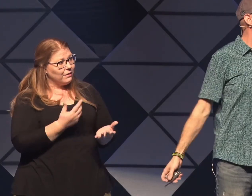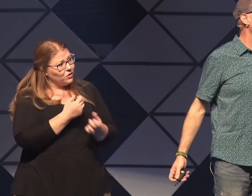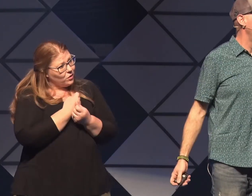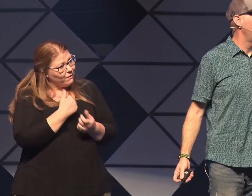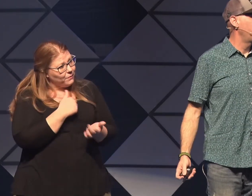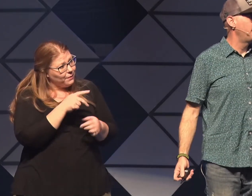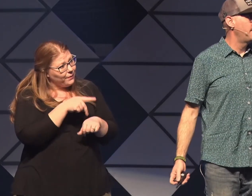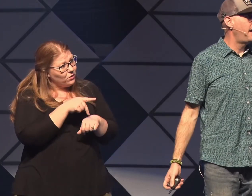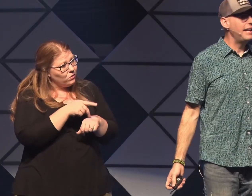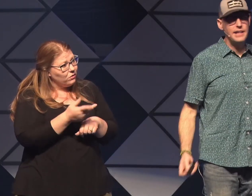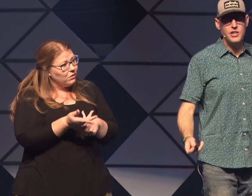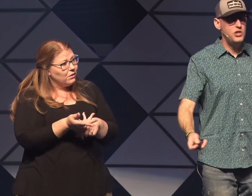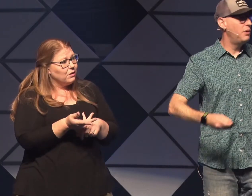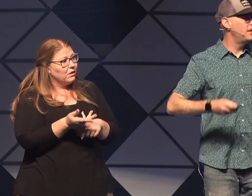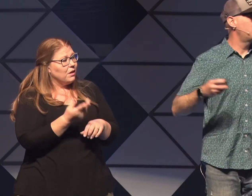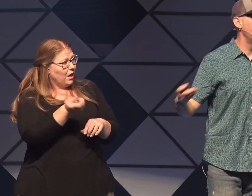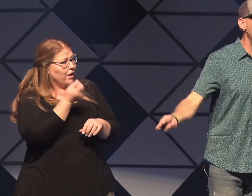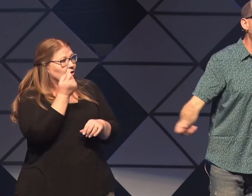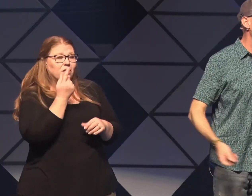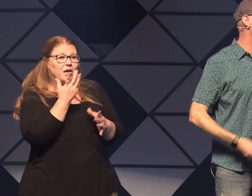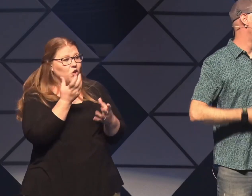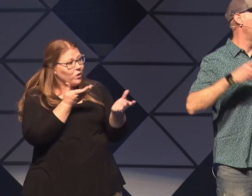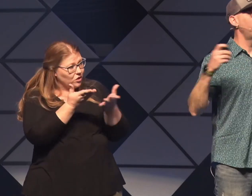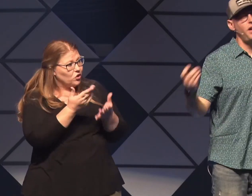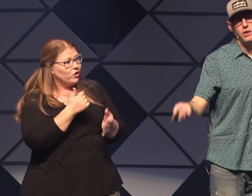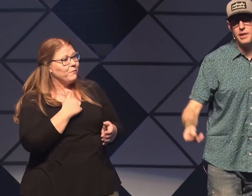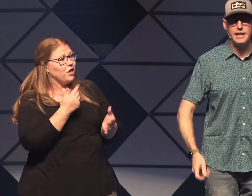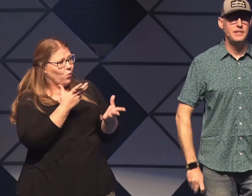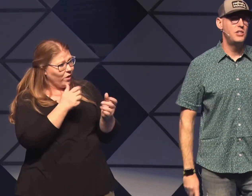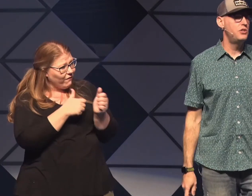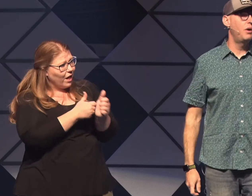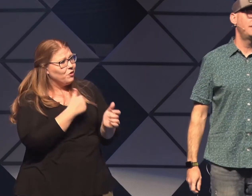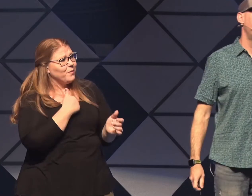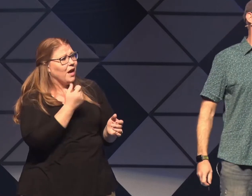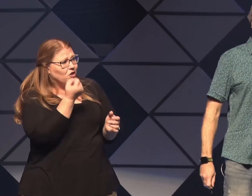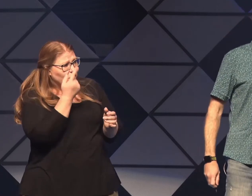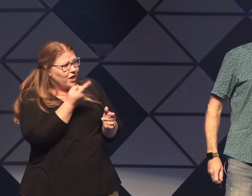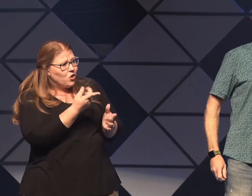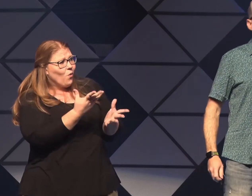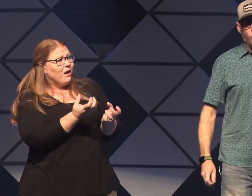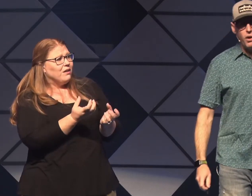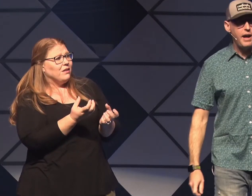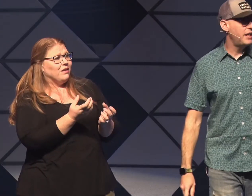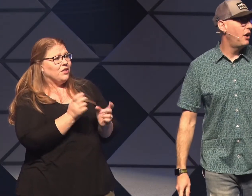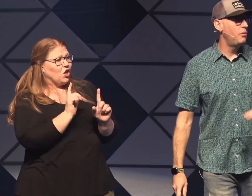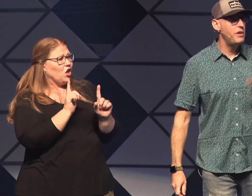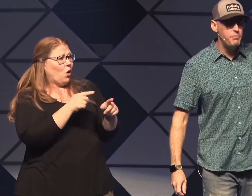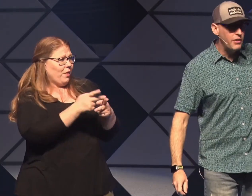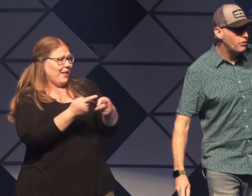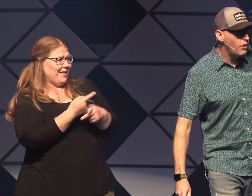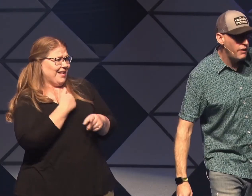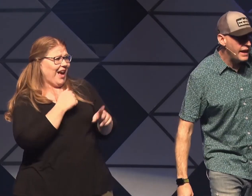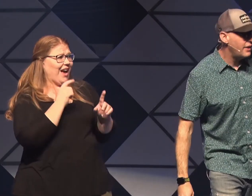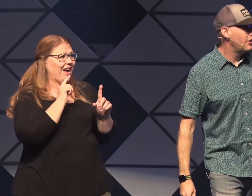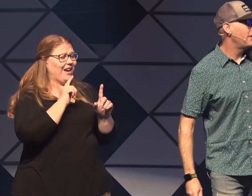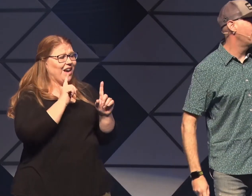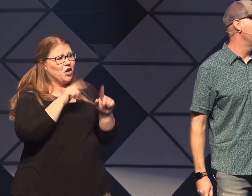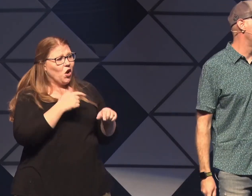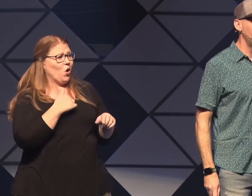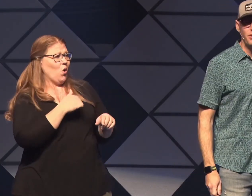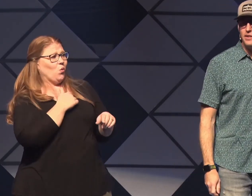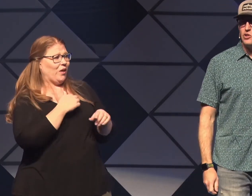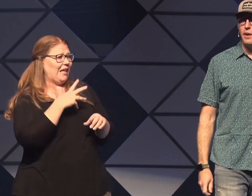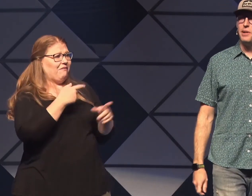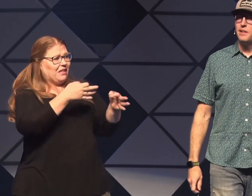Peter? I get that you want to serve me. I get that you want to follow me. I get that you want to go where I go. We've been through all that earlier